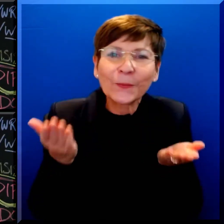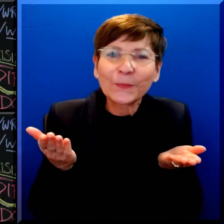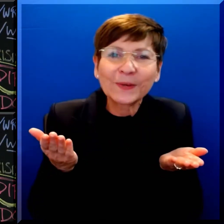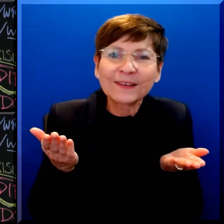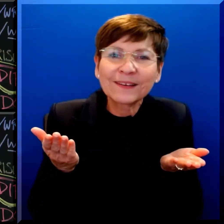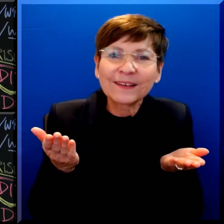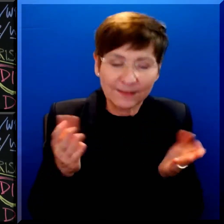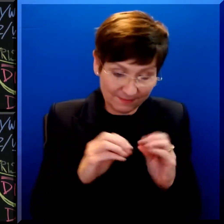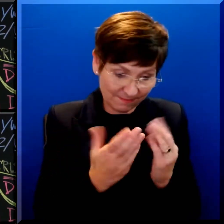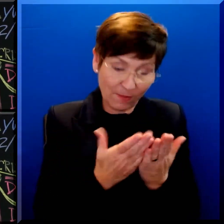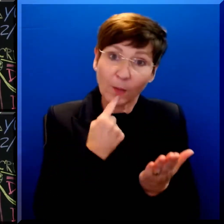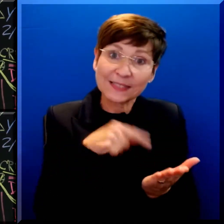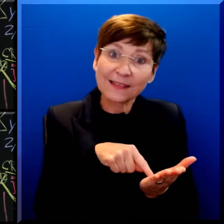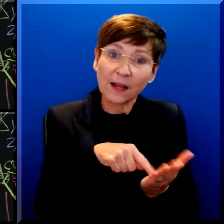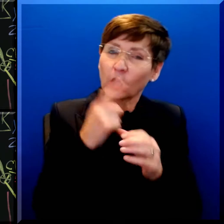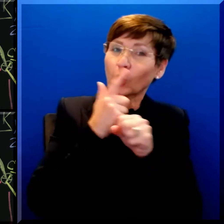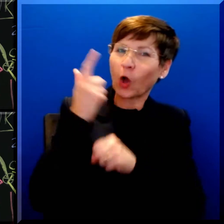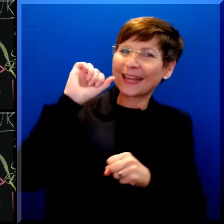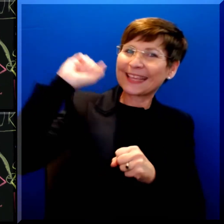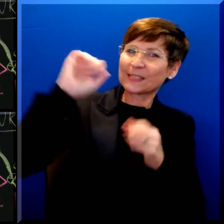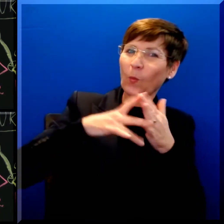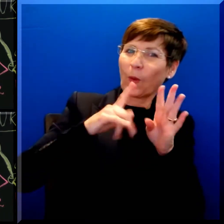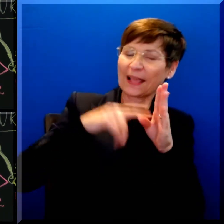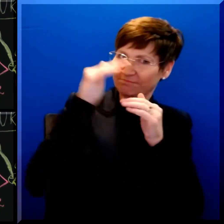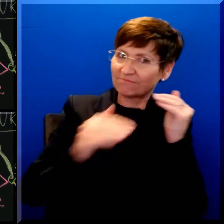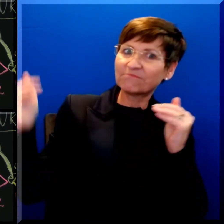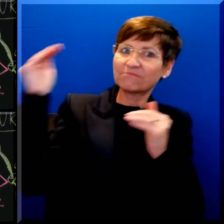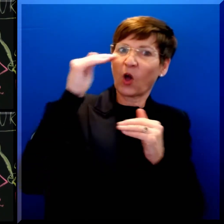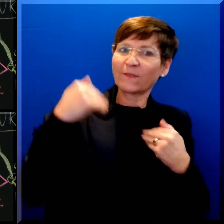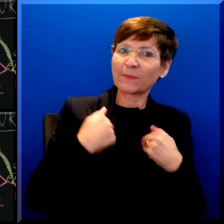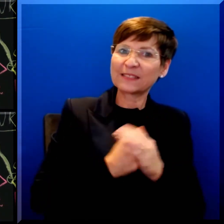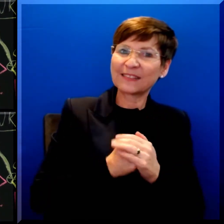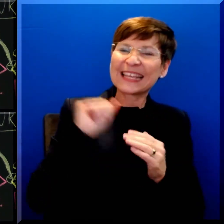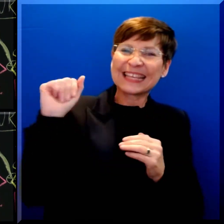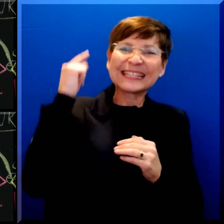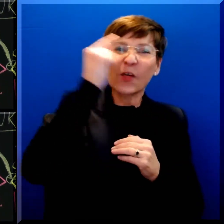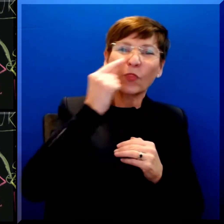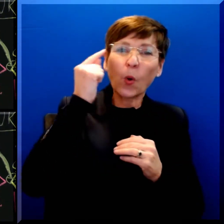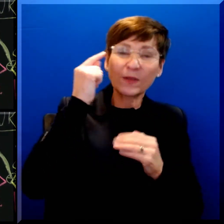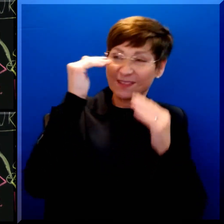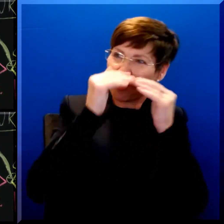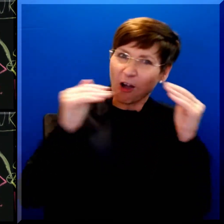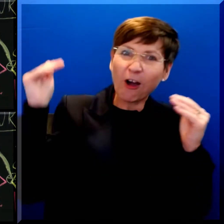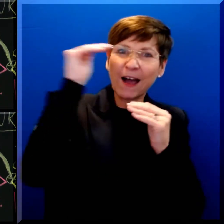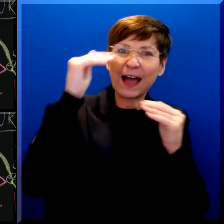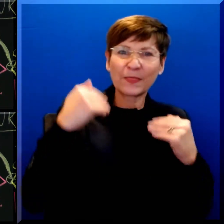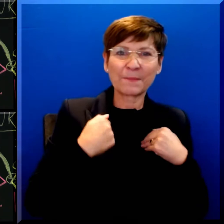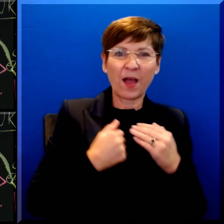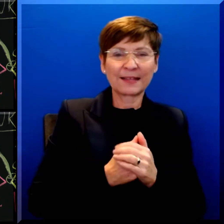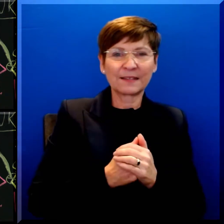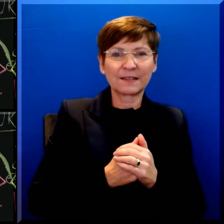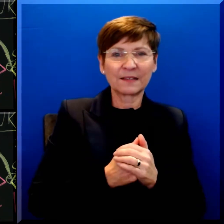don't know, do we? The Bible actually says God's ways are higher than our ways. His thoughts are higher than your thoughts. In other